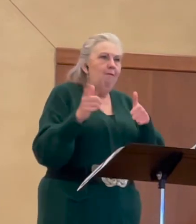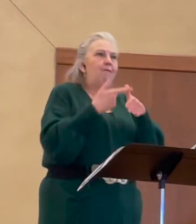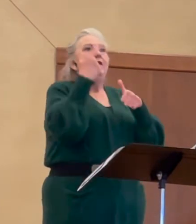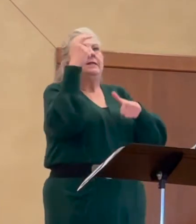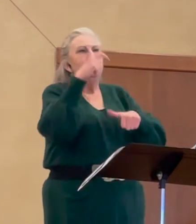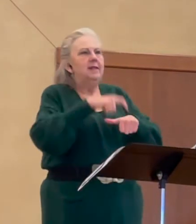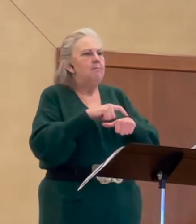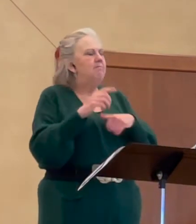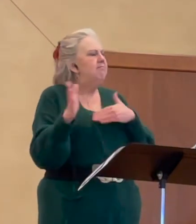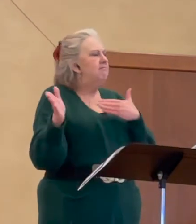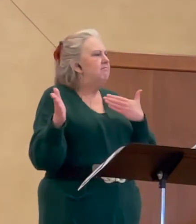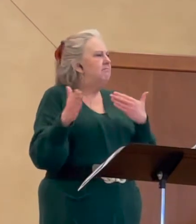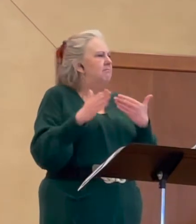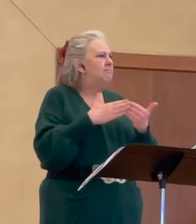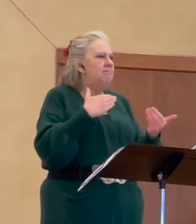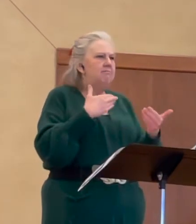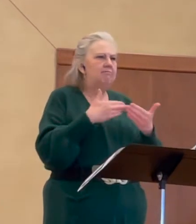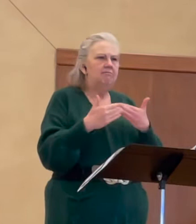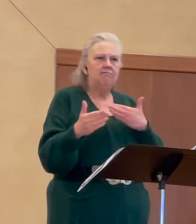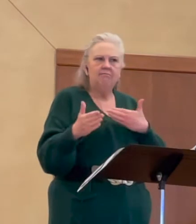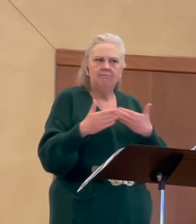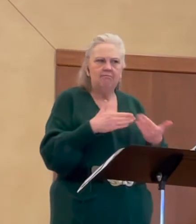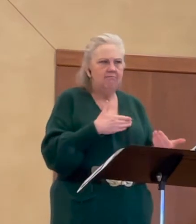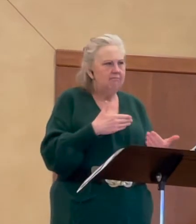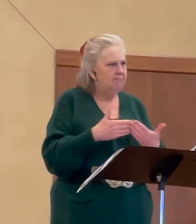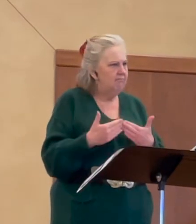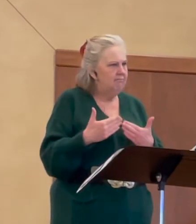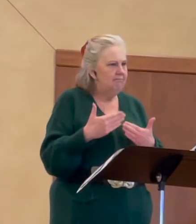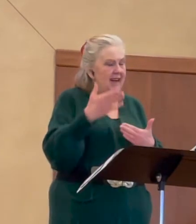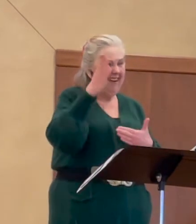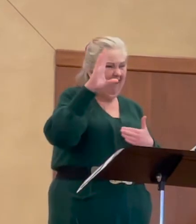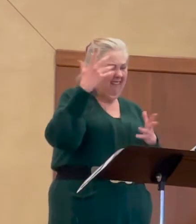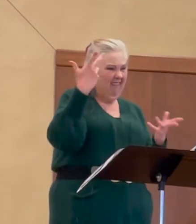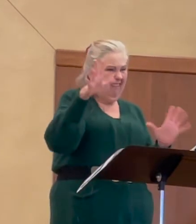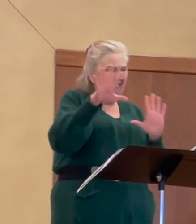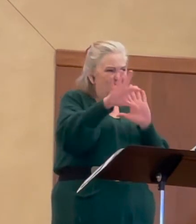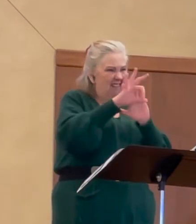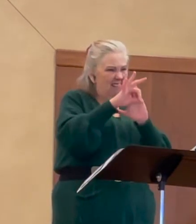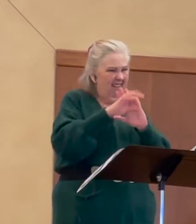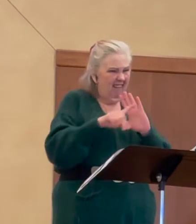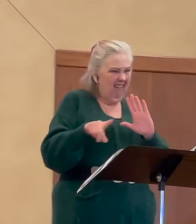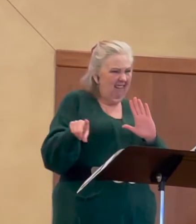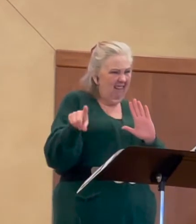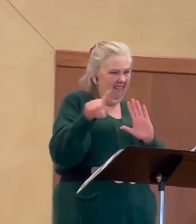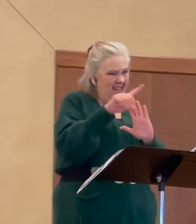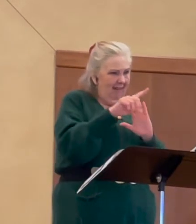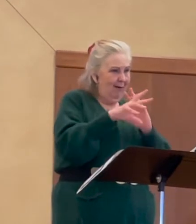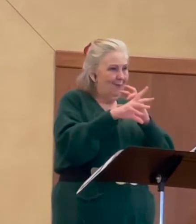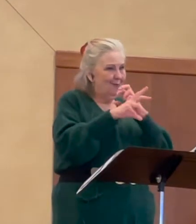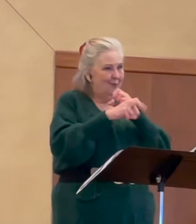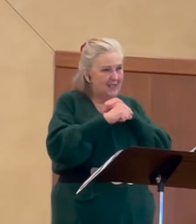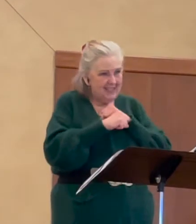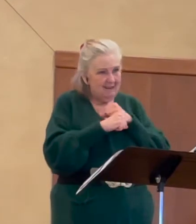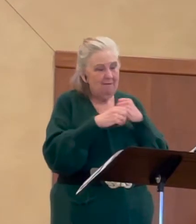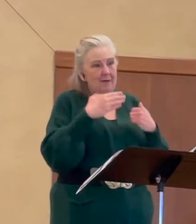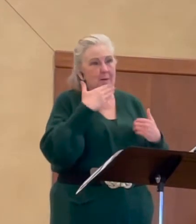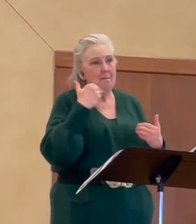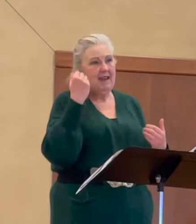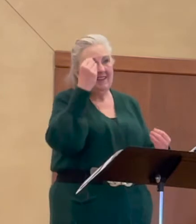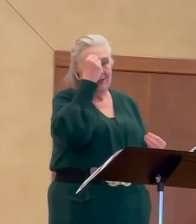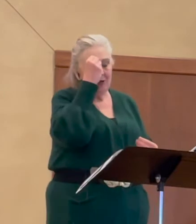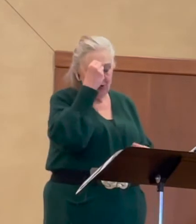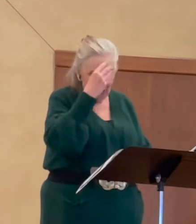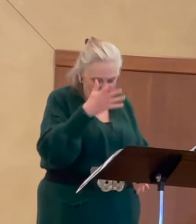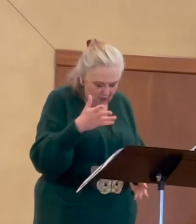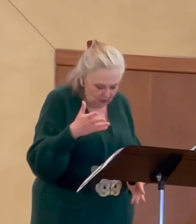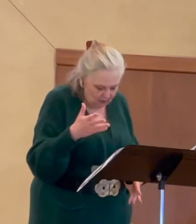It doesn't matter, because God has chosen you to receive this best news